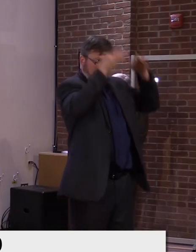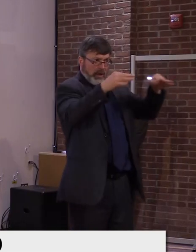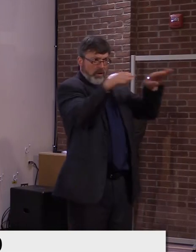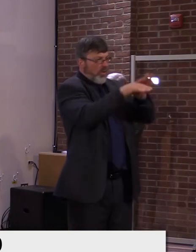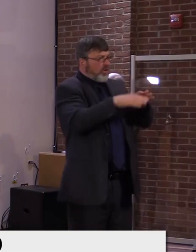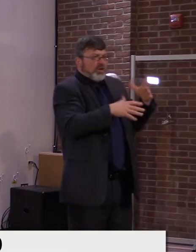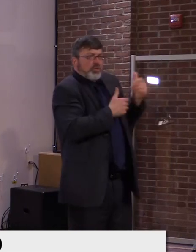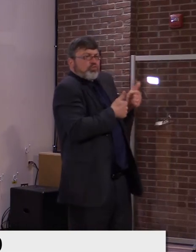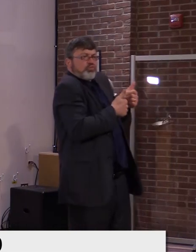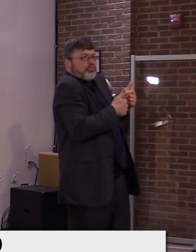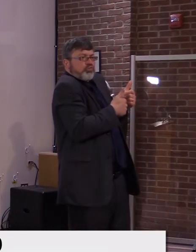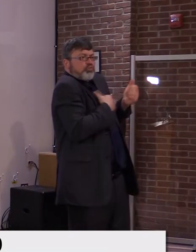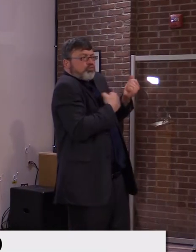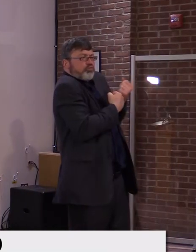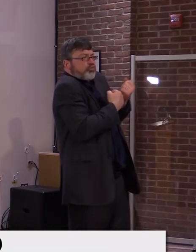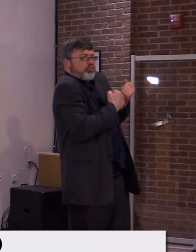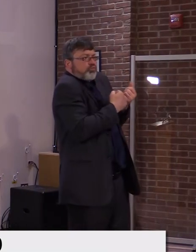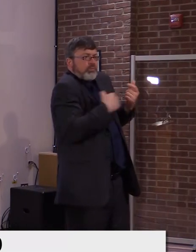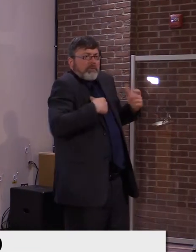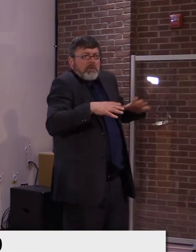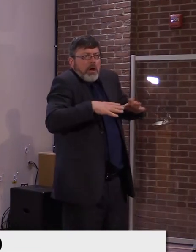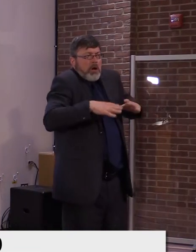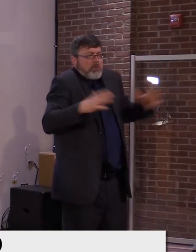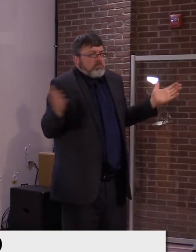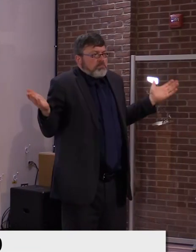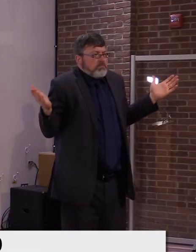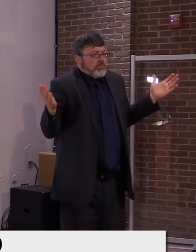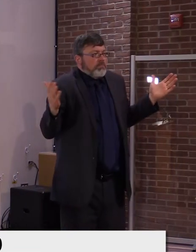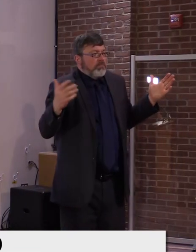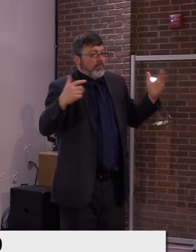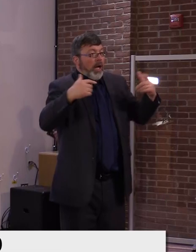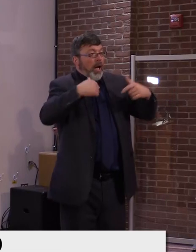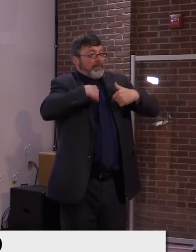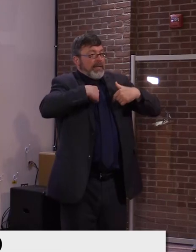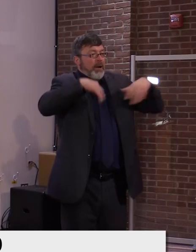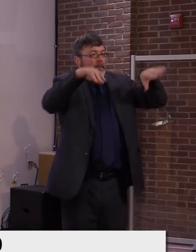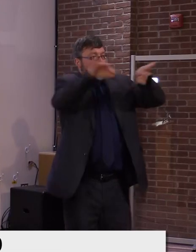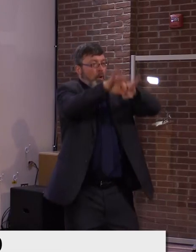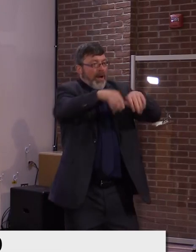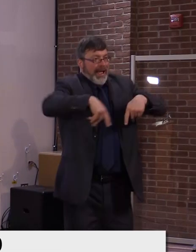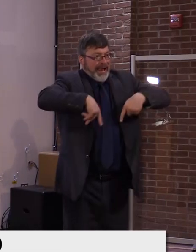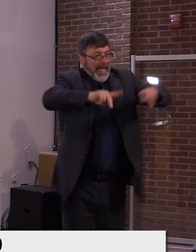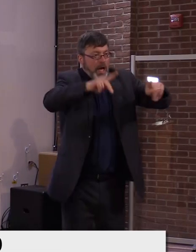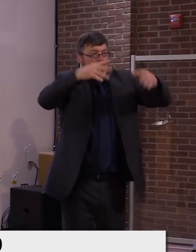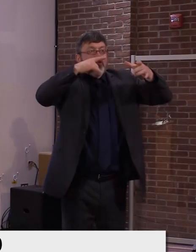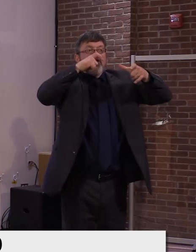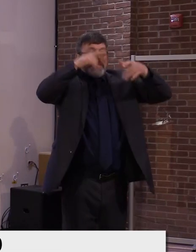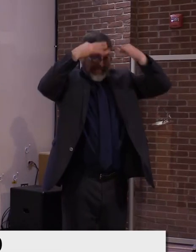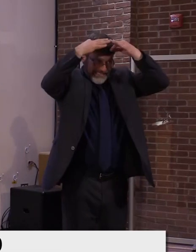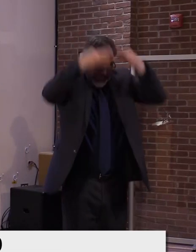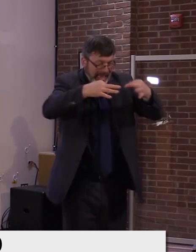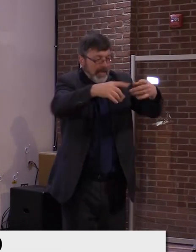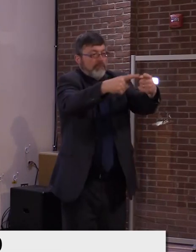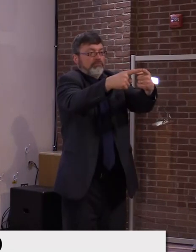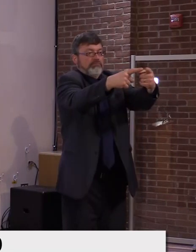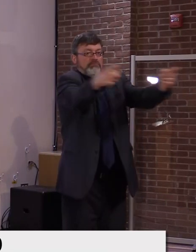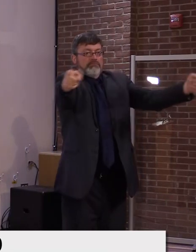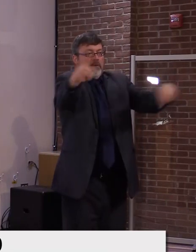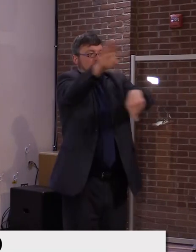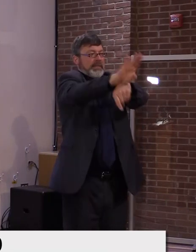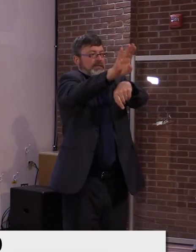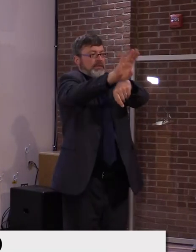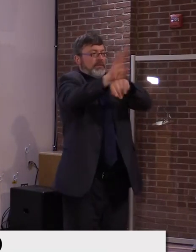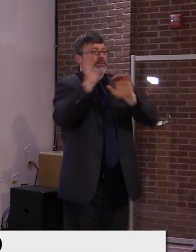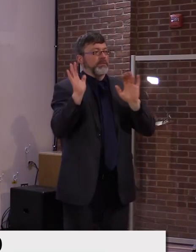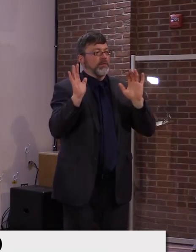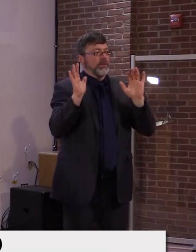said that we're going to open it up broadly throughout. And there's a lot of restrictions, by the way, within the